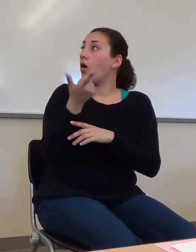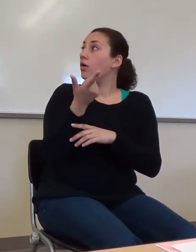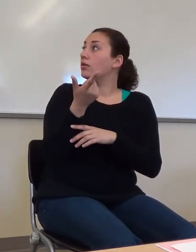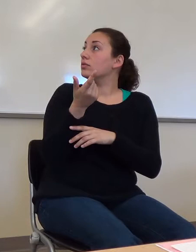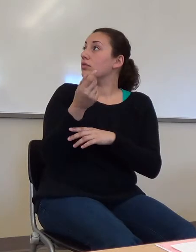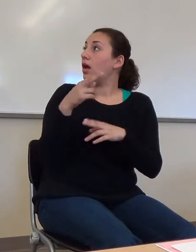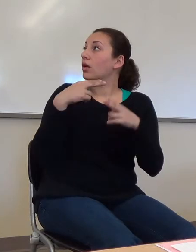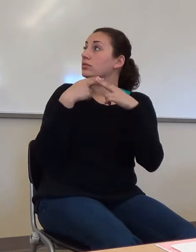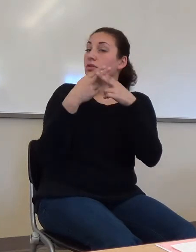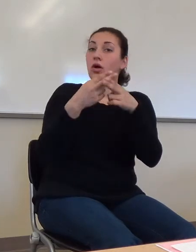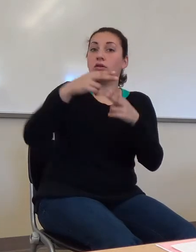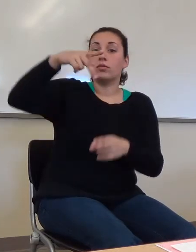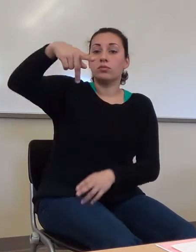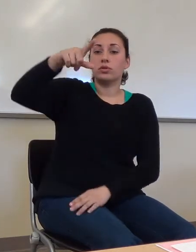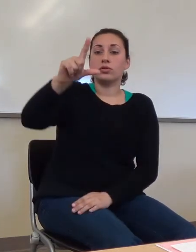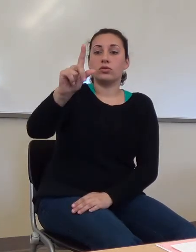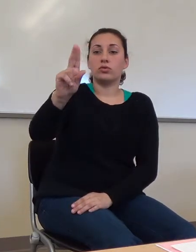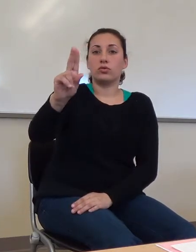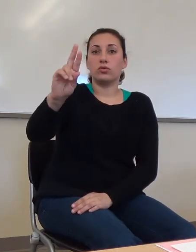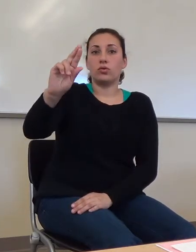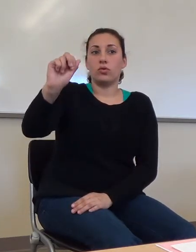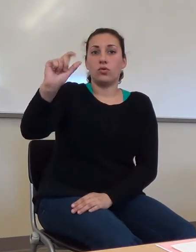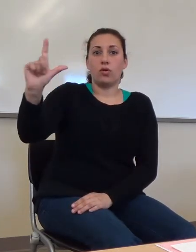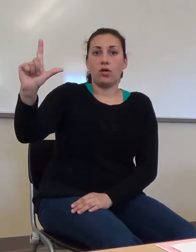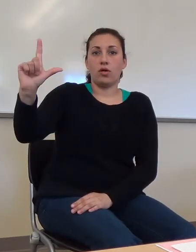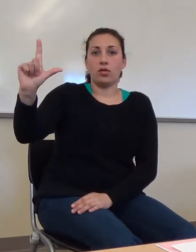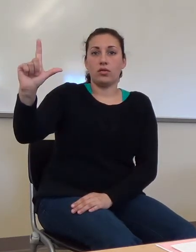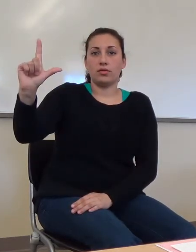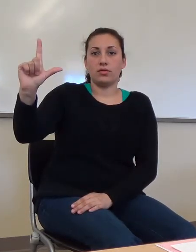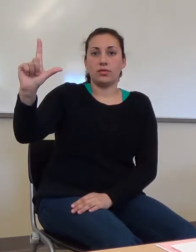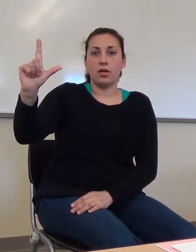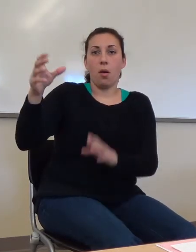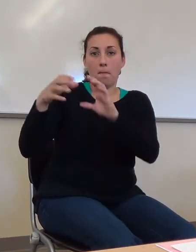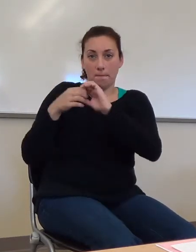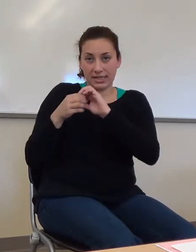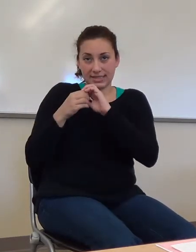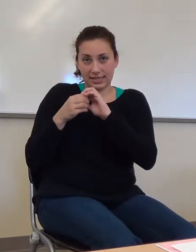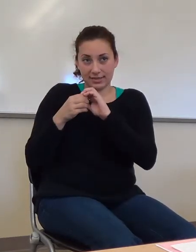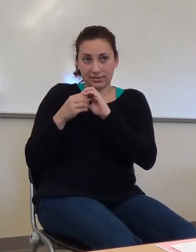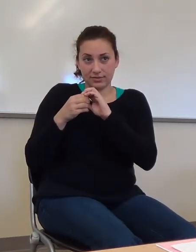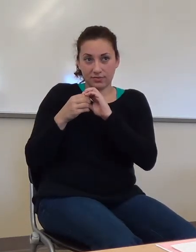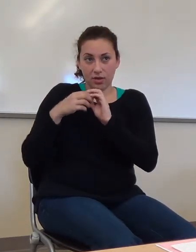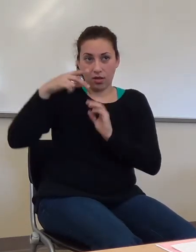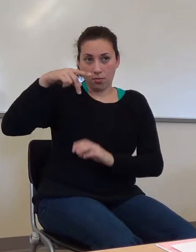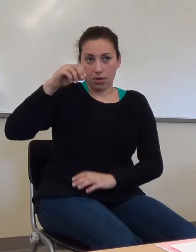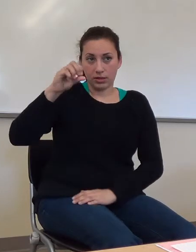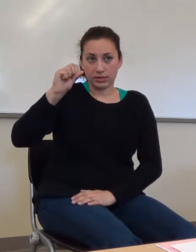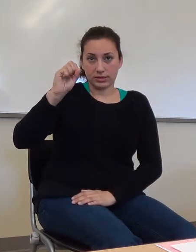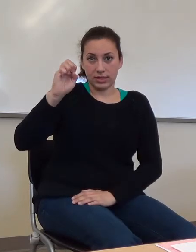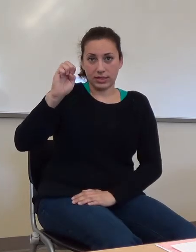called a plural possessive. So the tails,